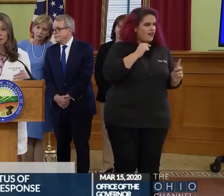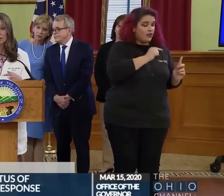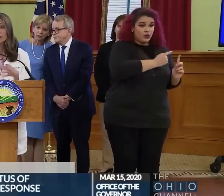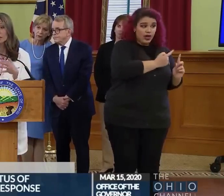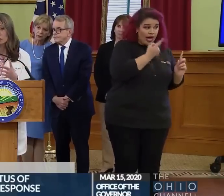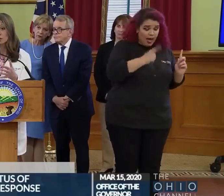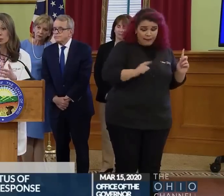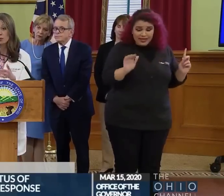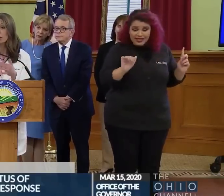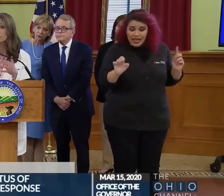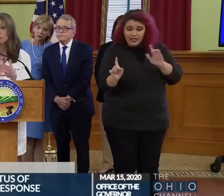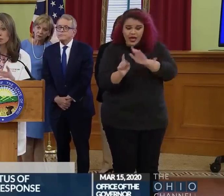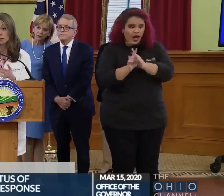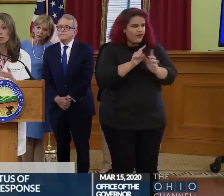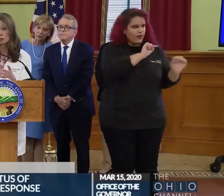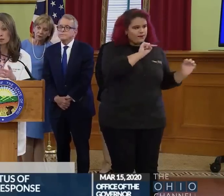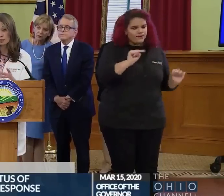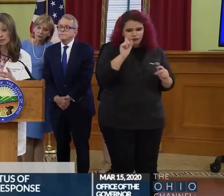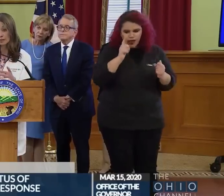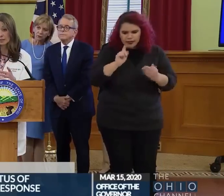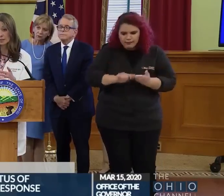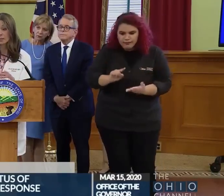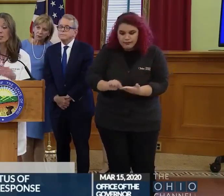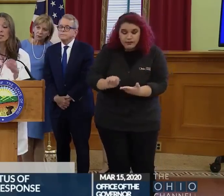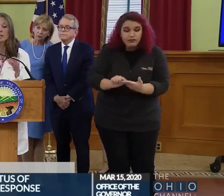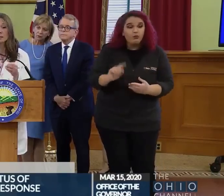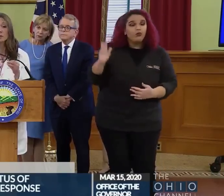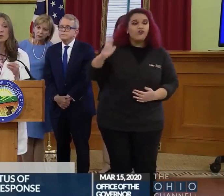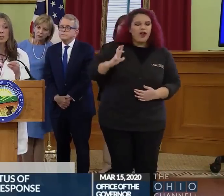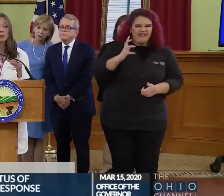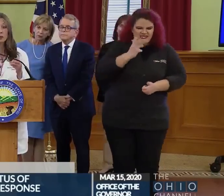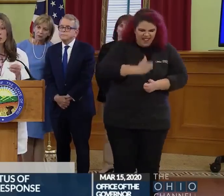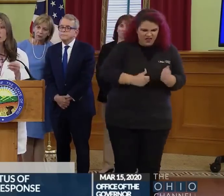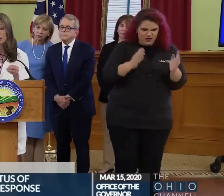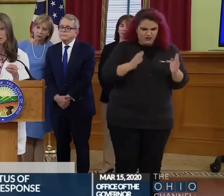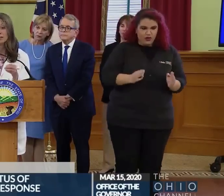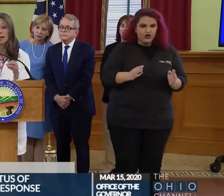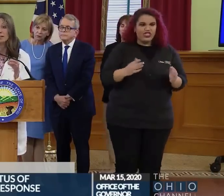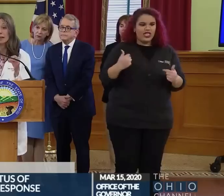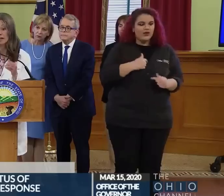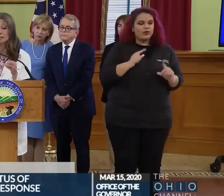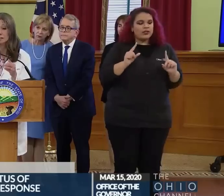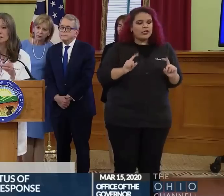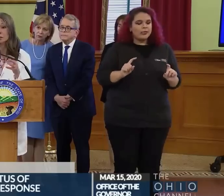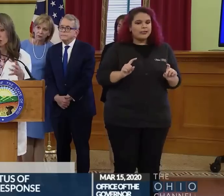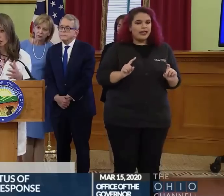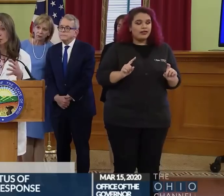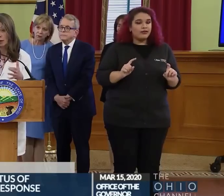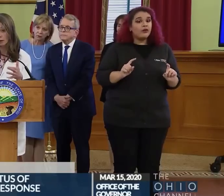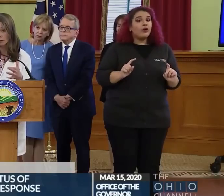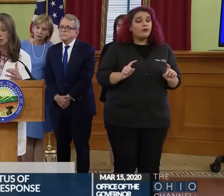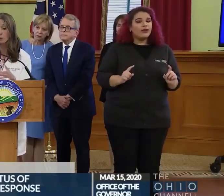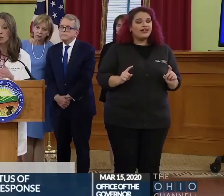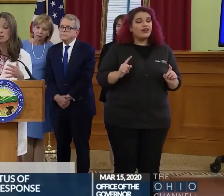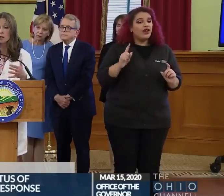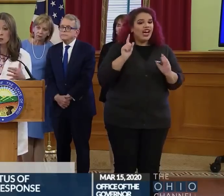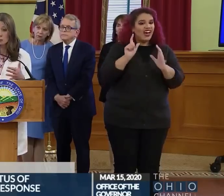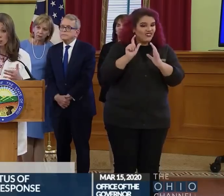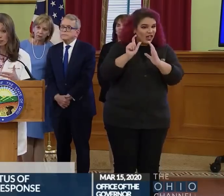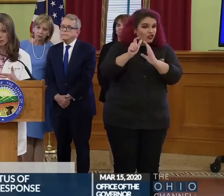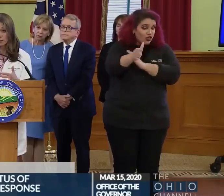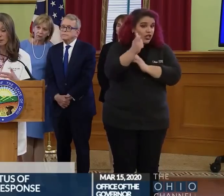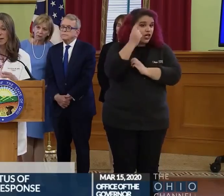with. It used to be for every person under investigation. This will get so big that that is actually no longer possible, and